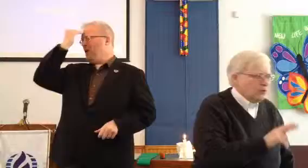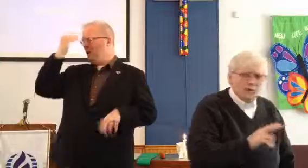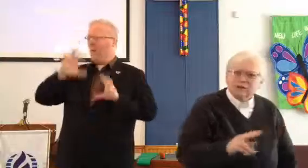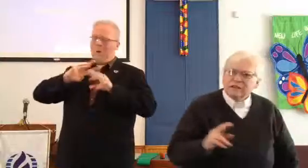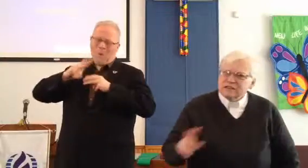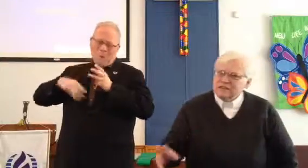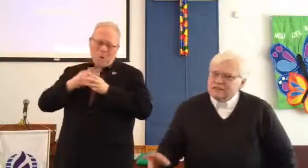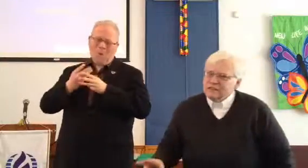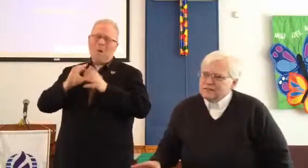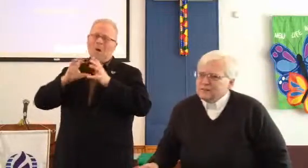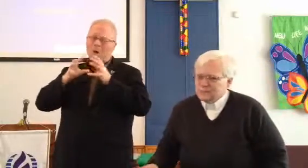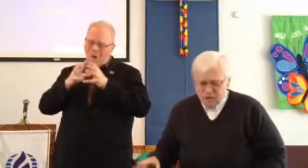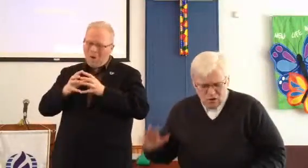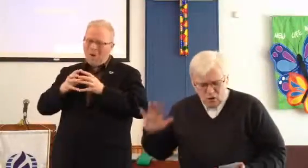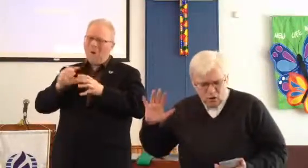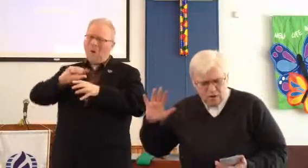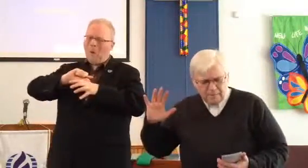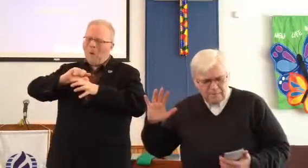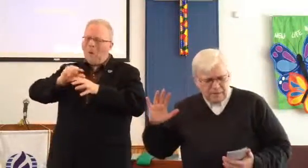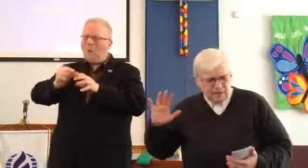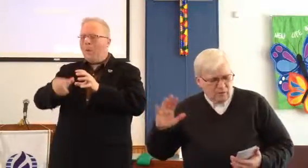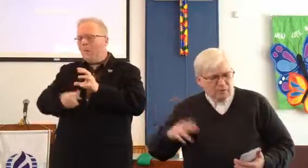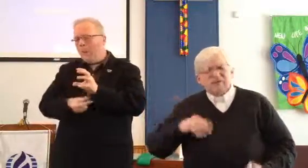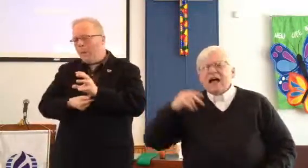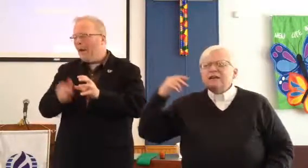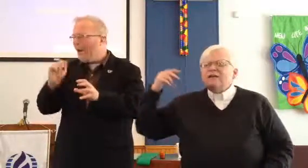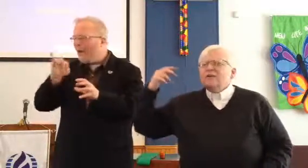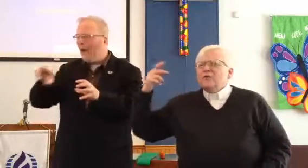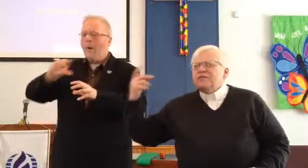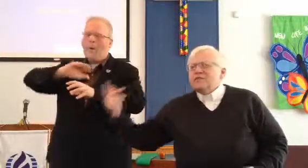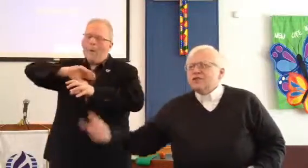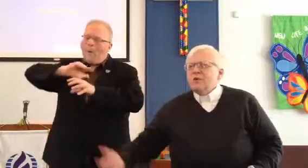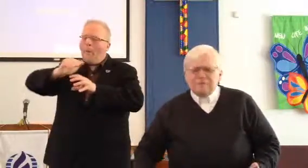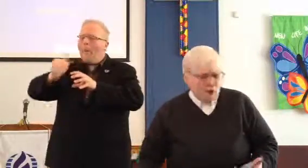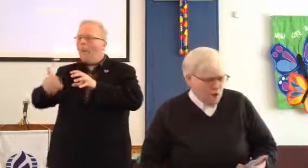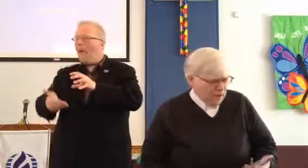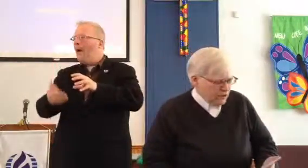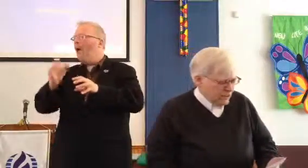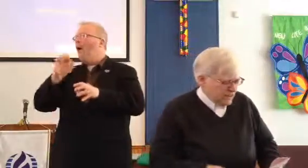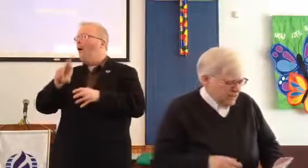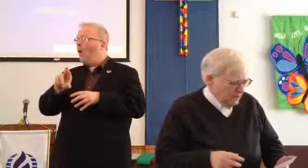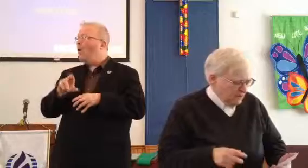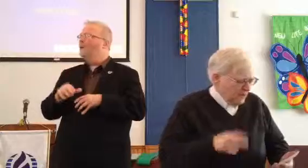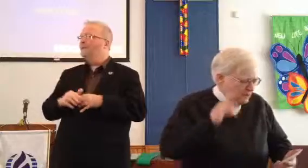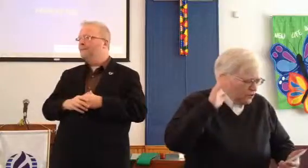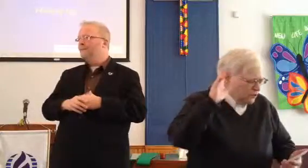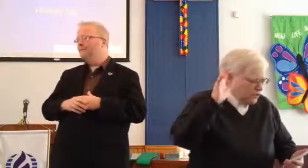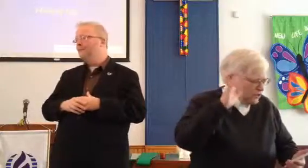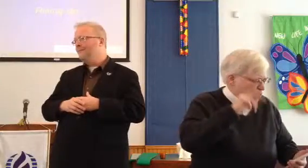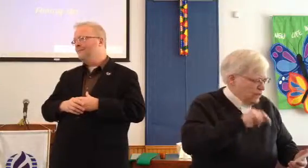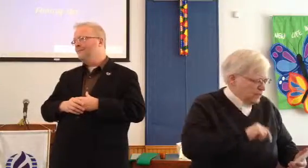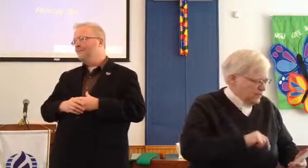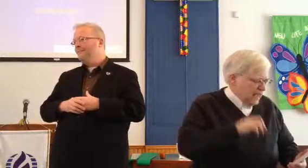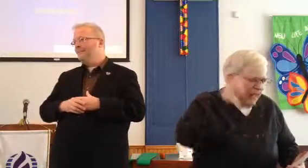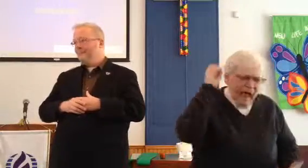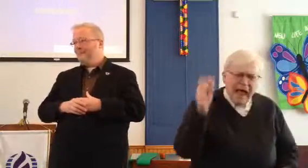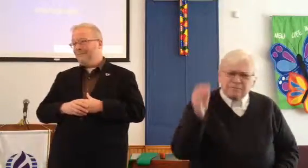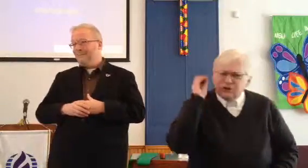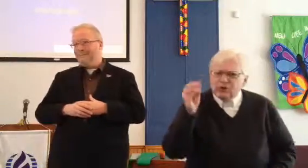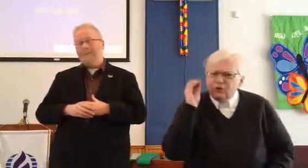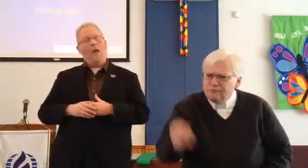as unrealistic. Or we side with the UFO hunters on TV and view these stories